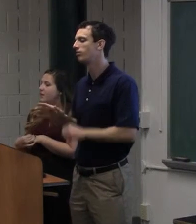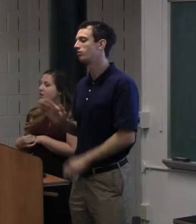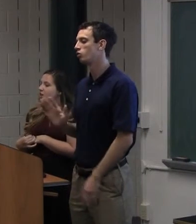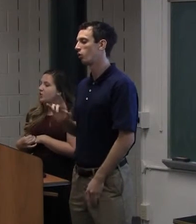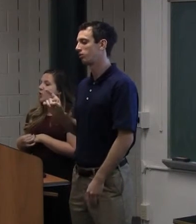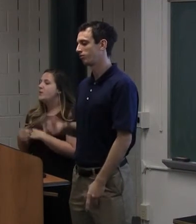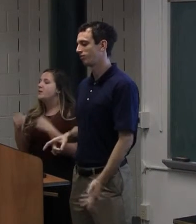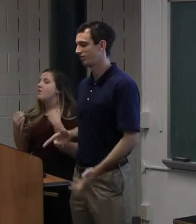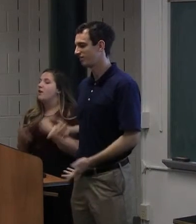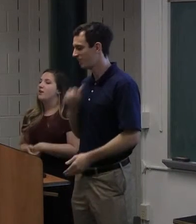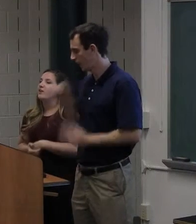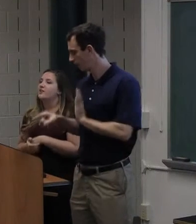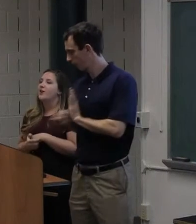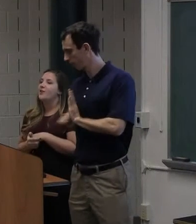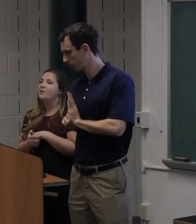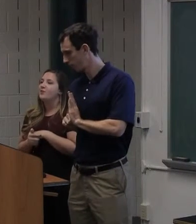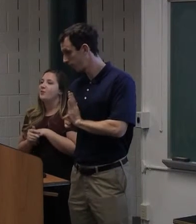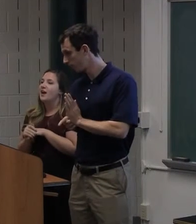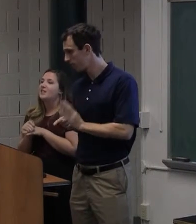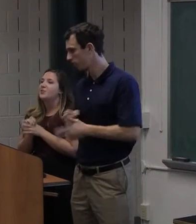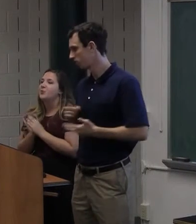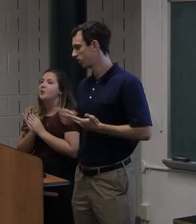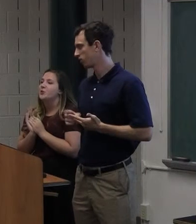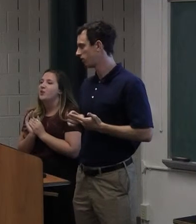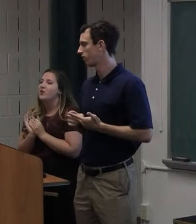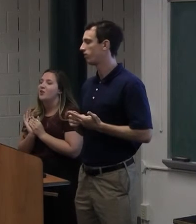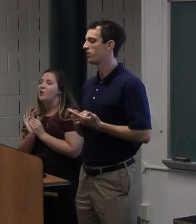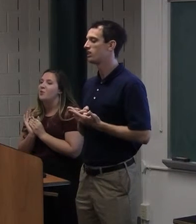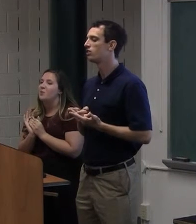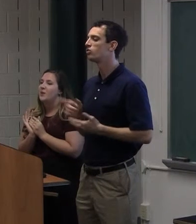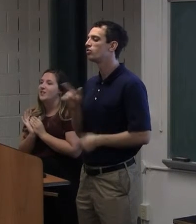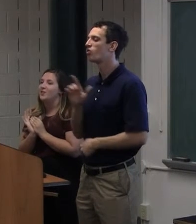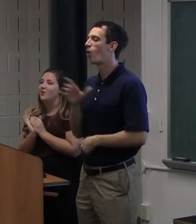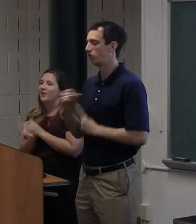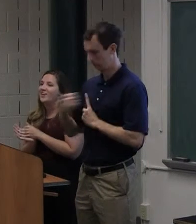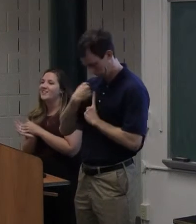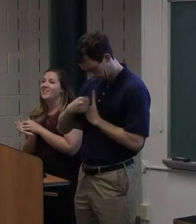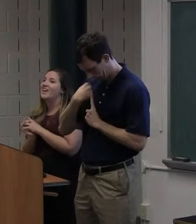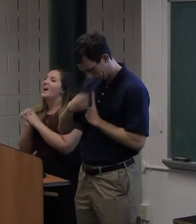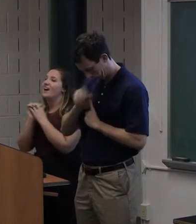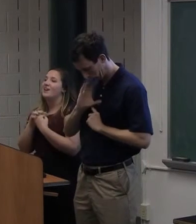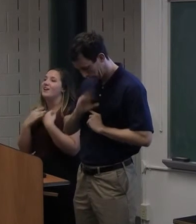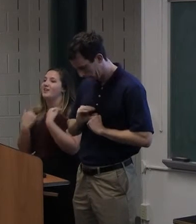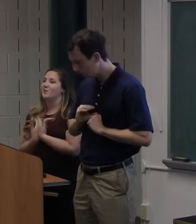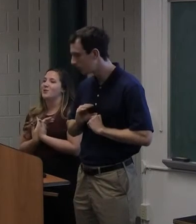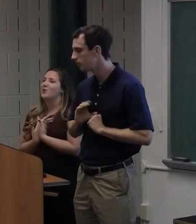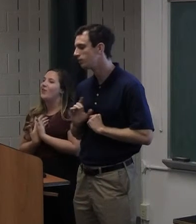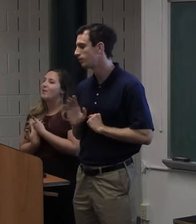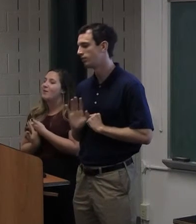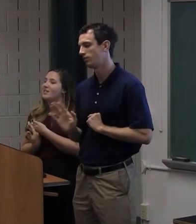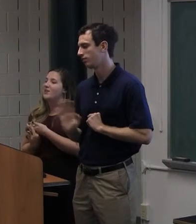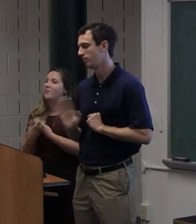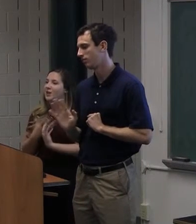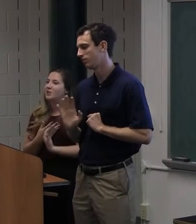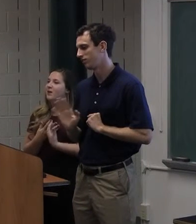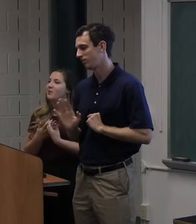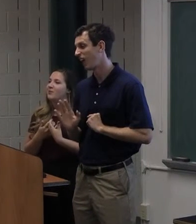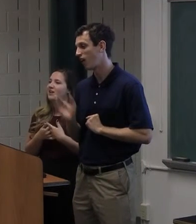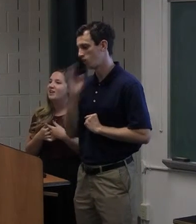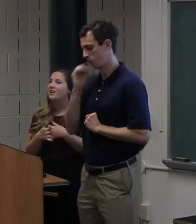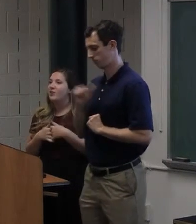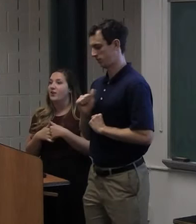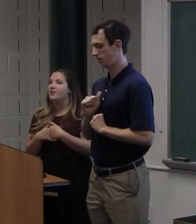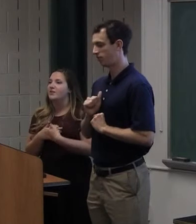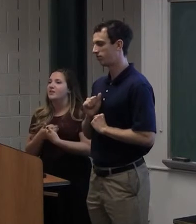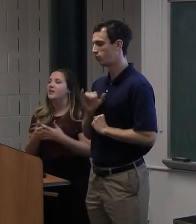opportunity. Don't be so hard on yourself. As interpreters, we are our own biggest critics, and I especially know that about myself, watching my